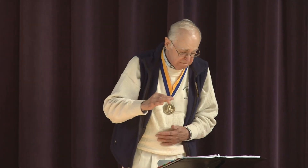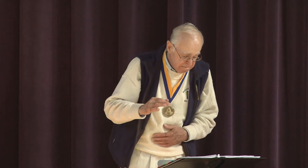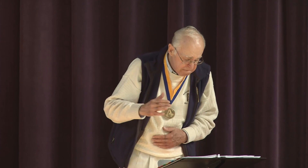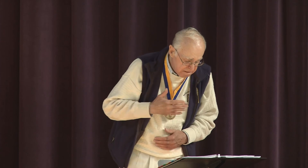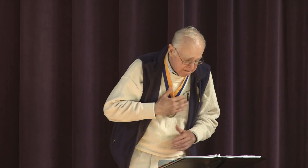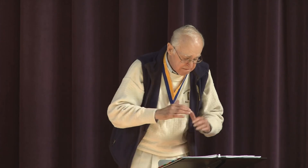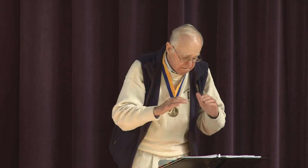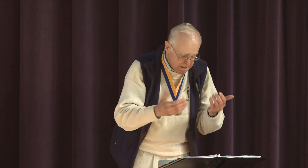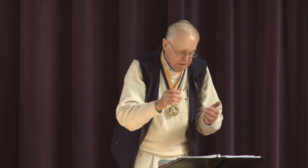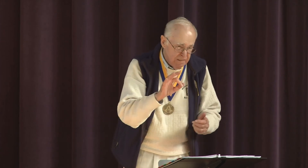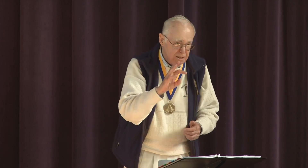I'm here on behalf